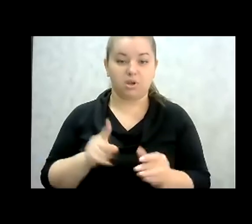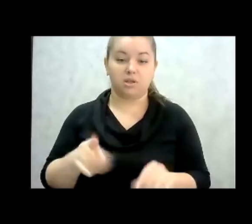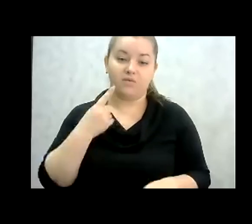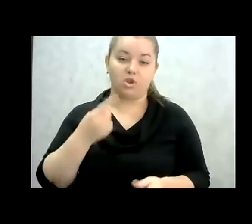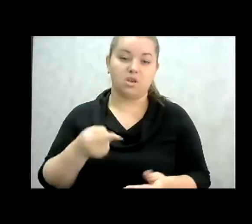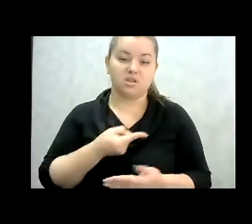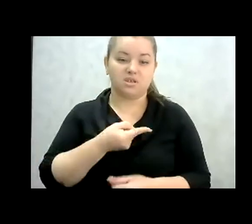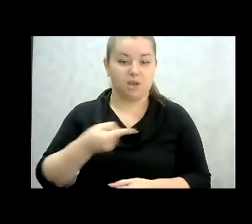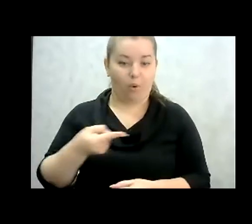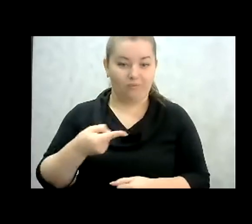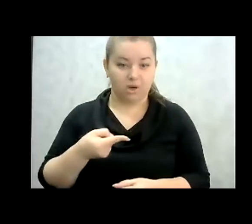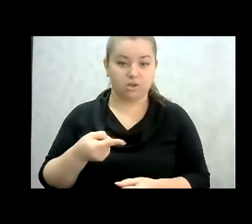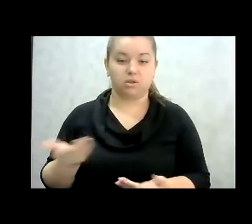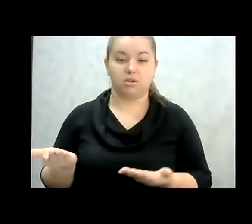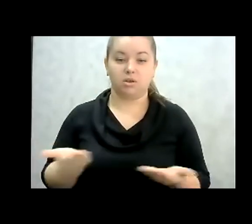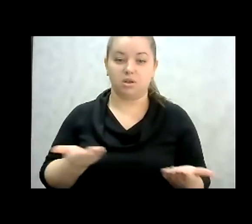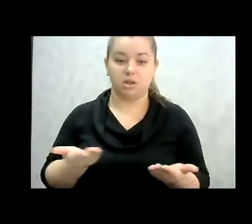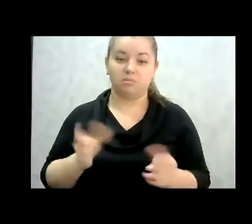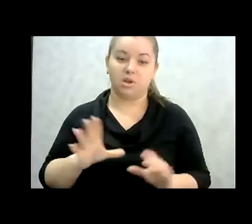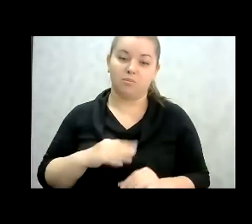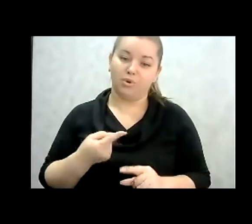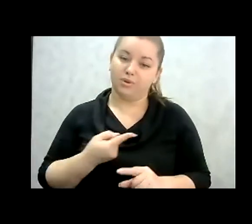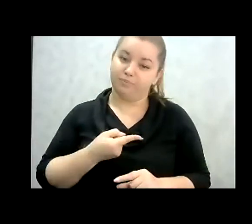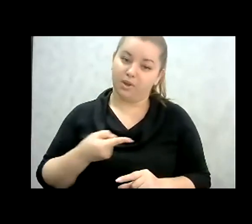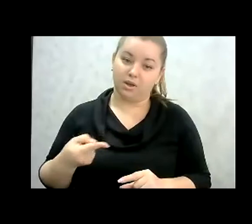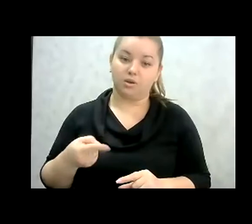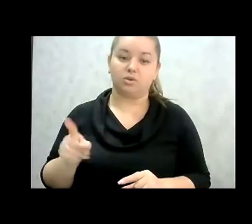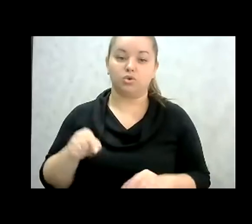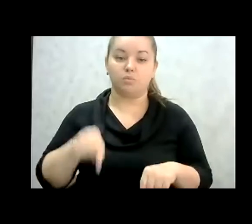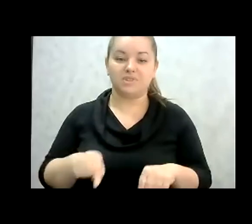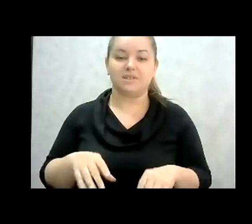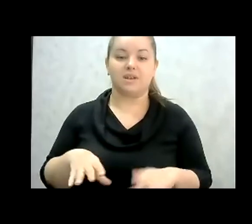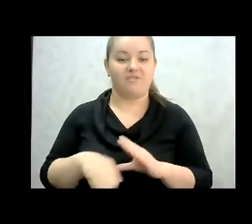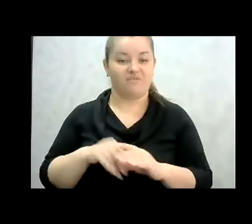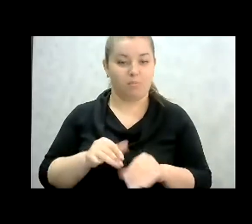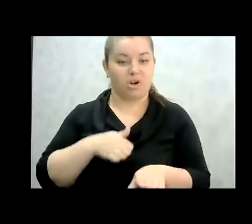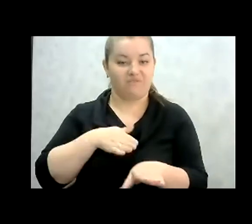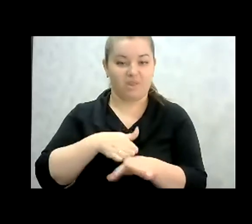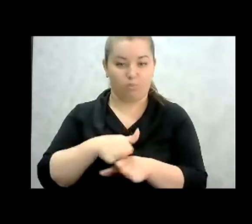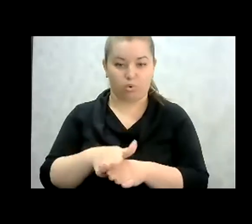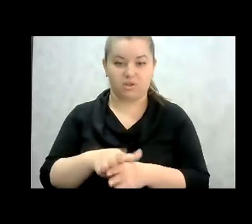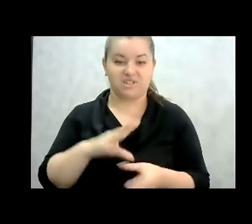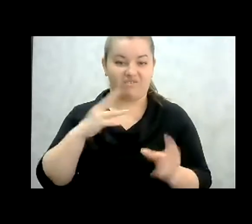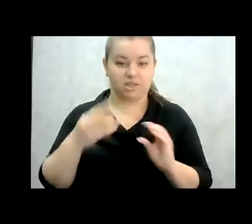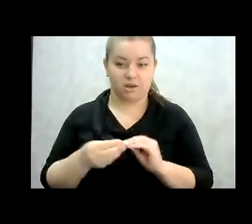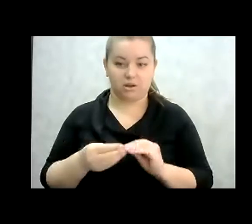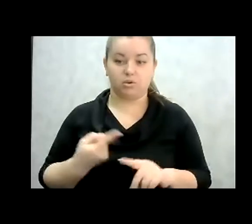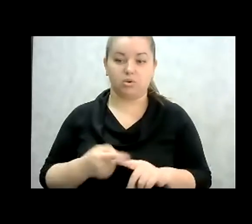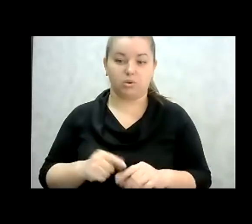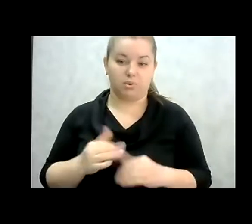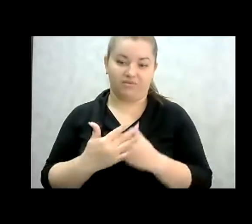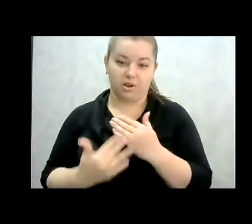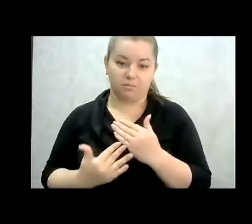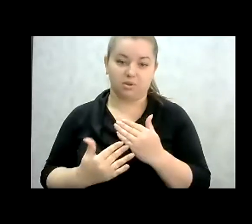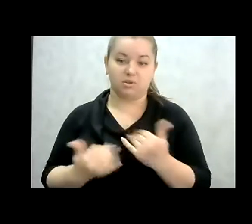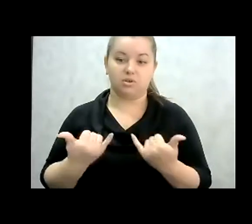manner. I thank all those who were coming up with advice and suggestions. Some of